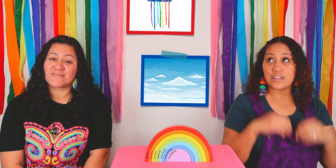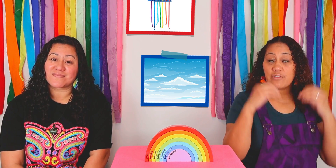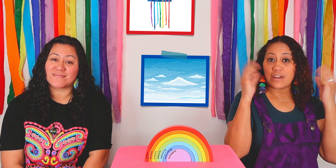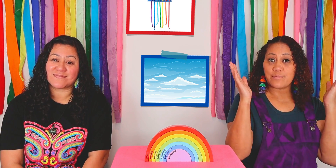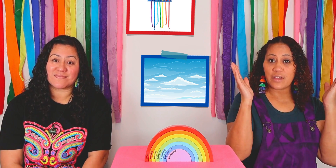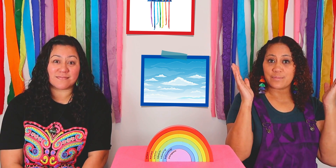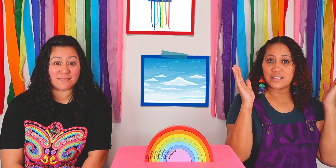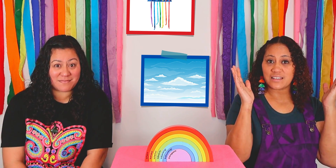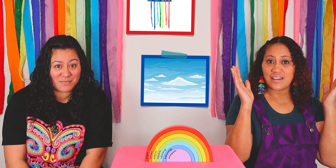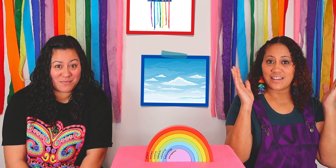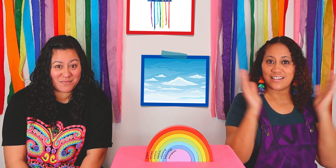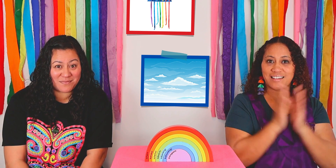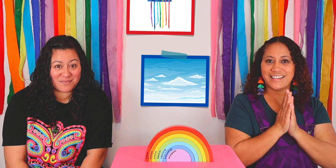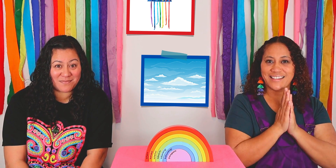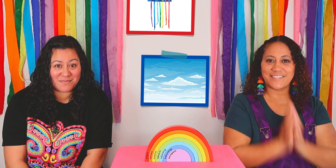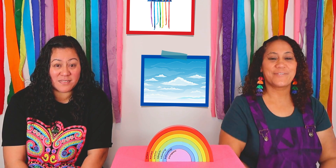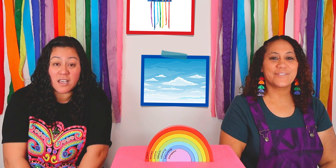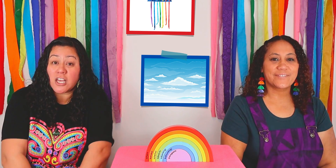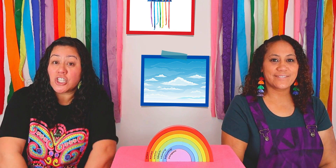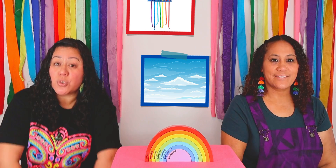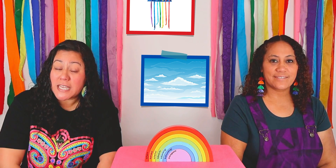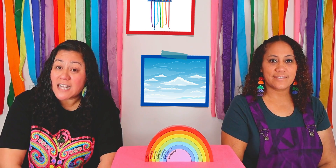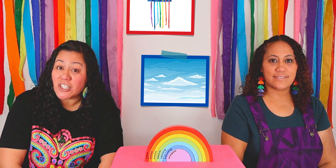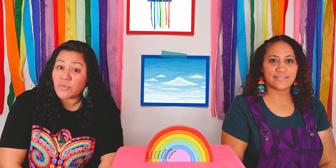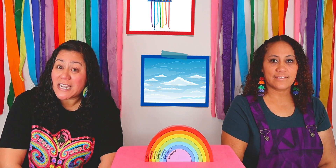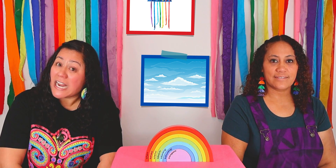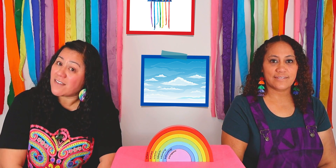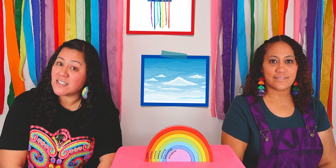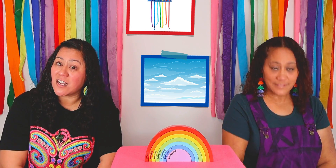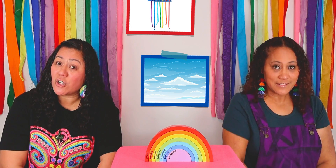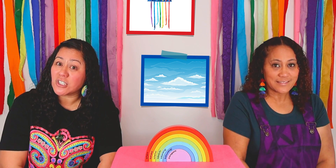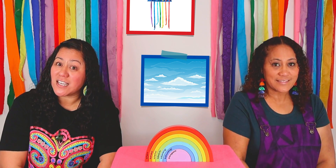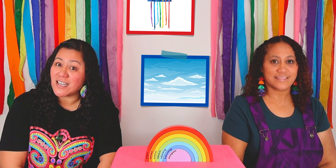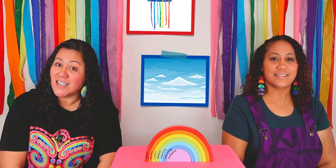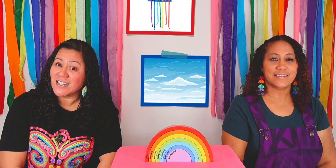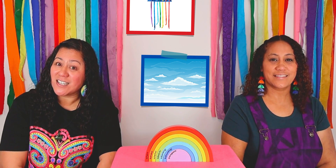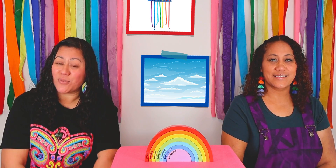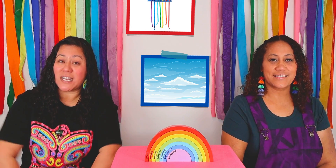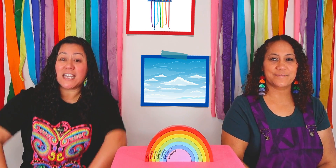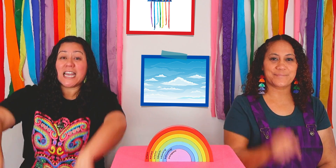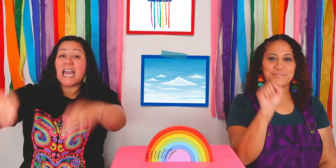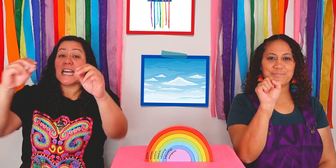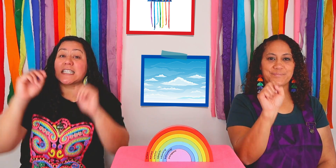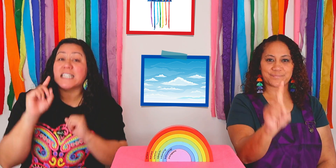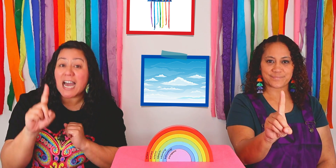our rainbow up in the sky. Shall we count to 3 and have a sing along together? Ready?